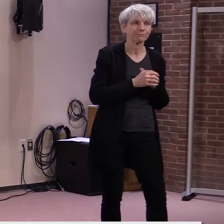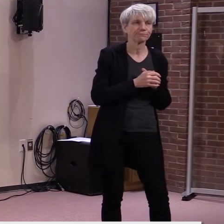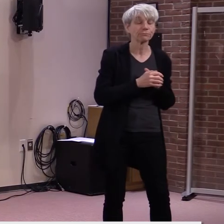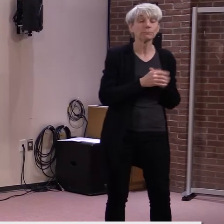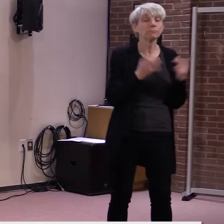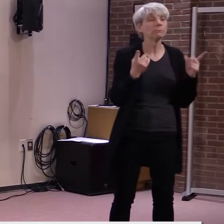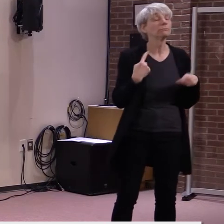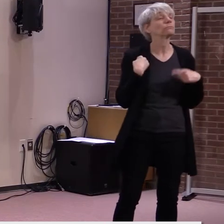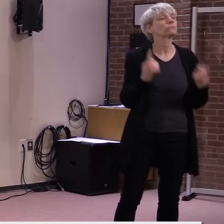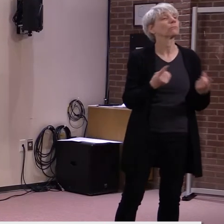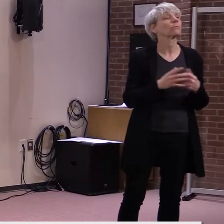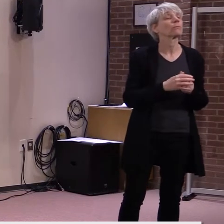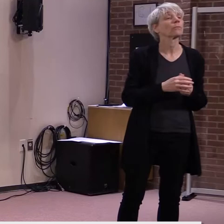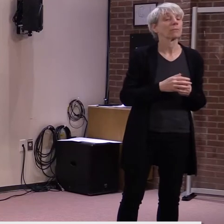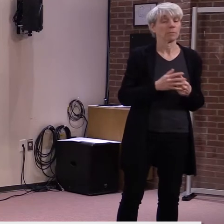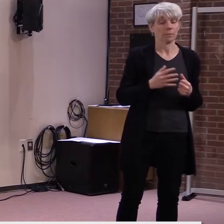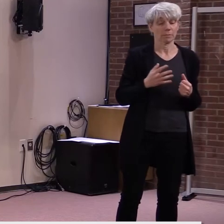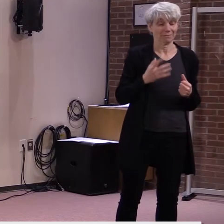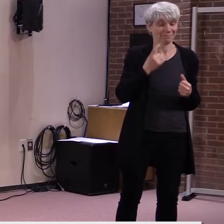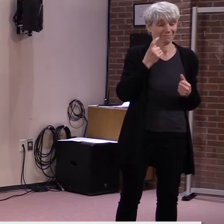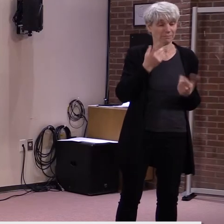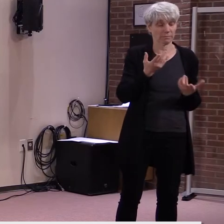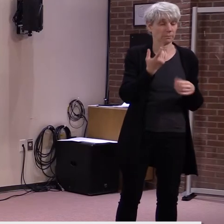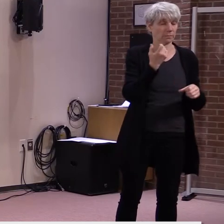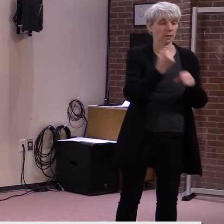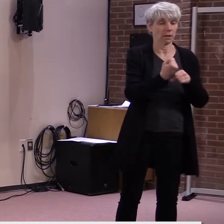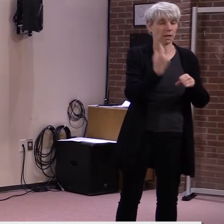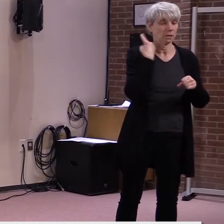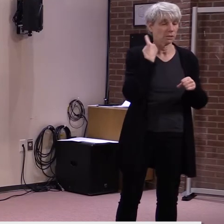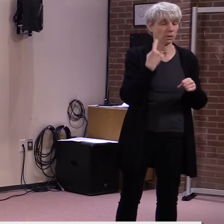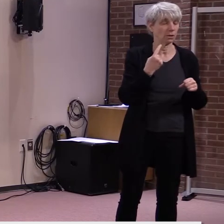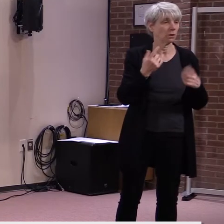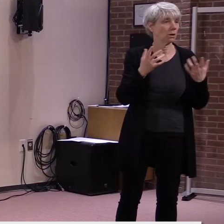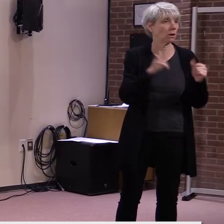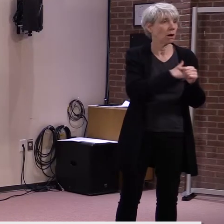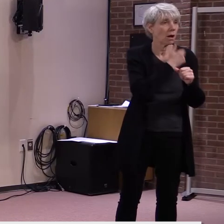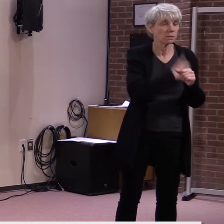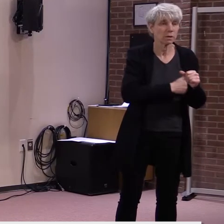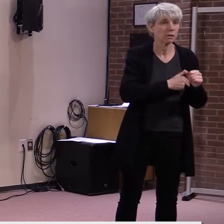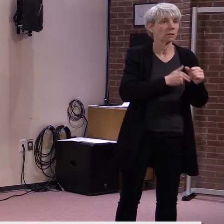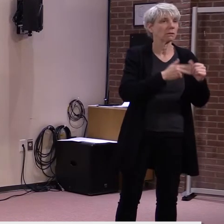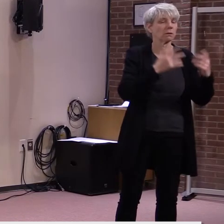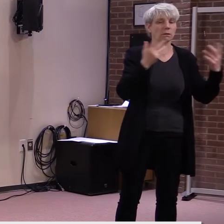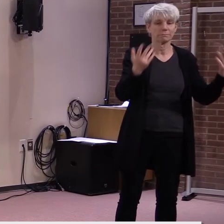focus was when we shut down the healthcare system in terms of,